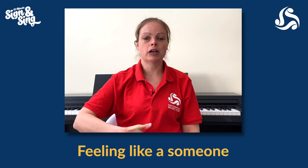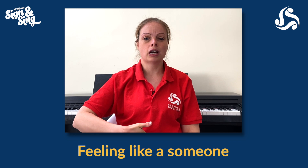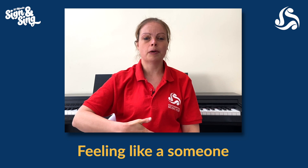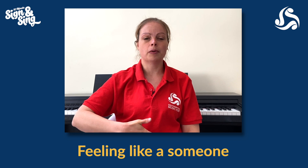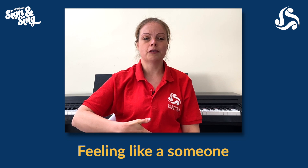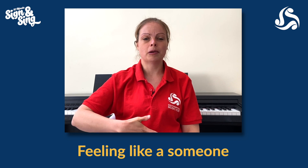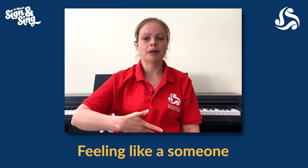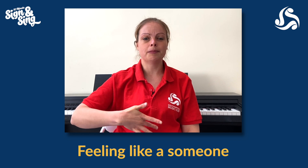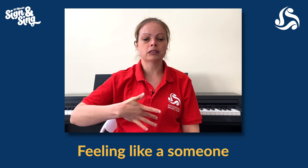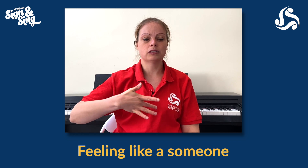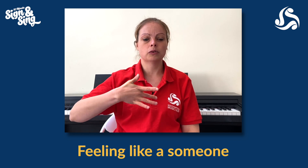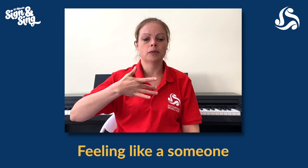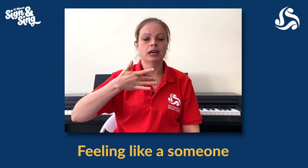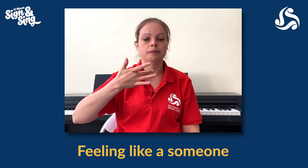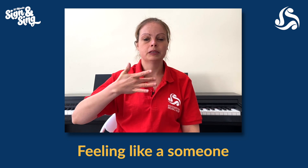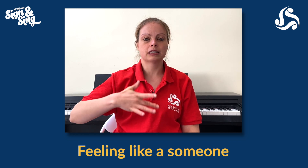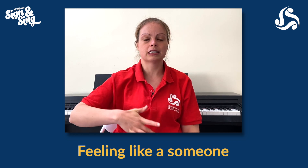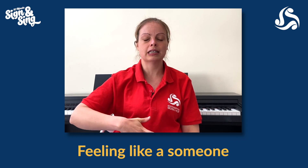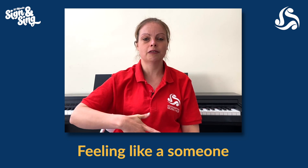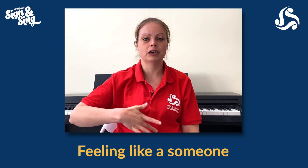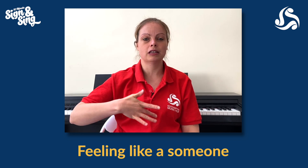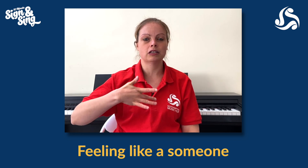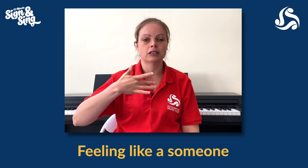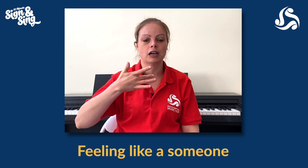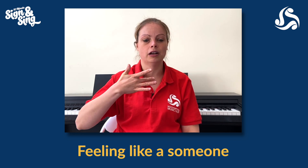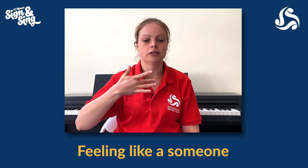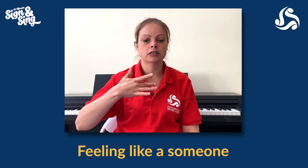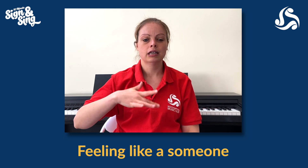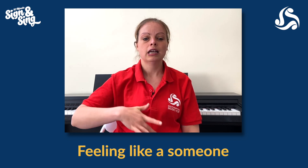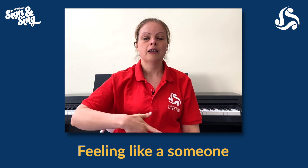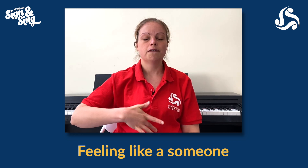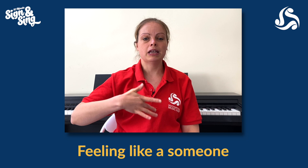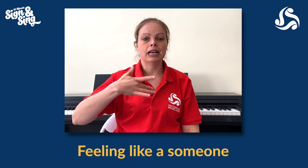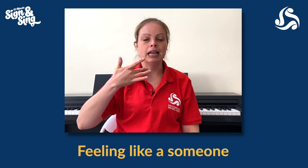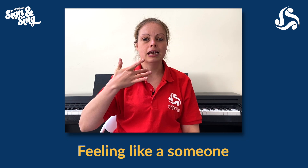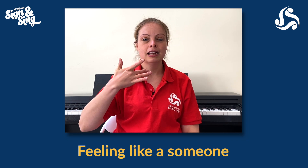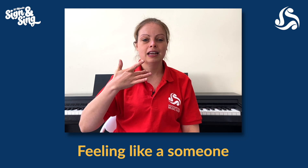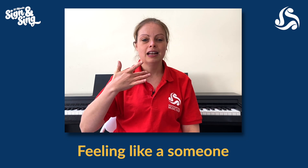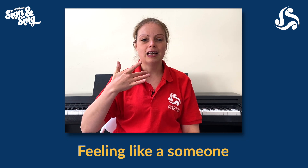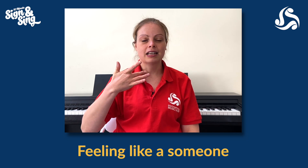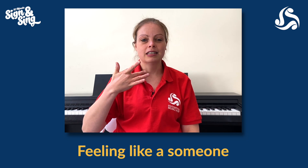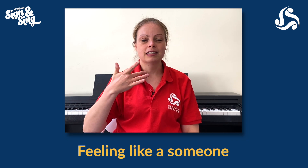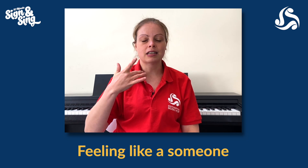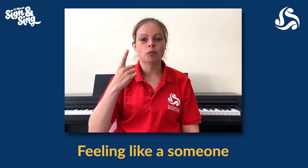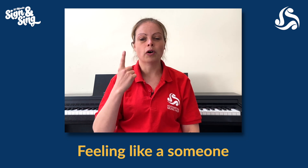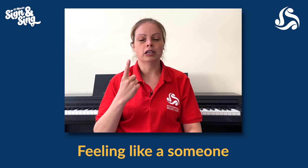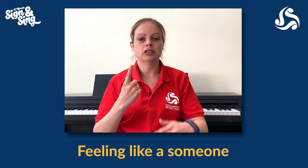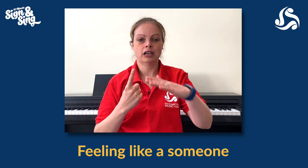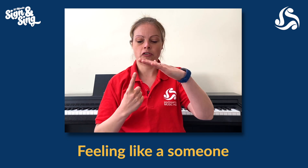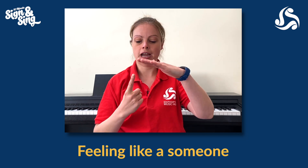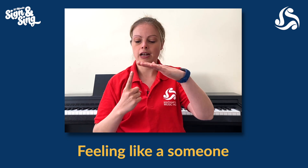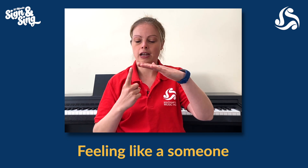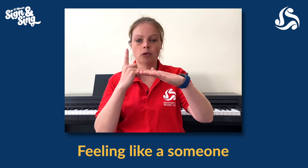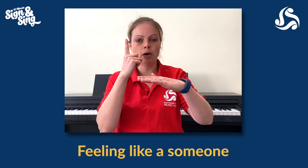when we run it up our body from our belly button all the way up, it's our second finger that touches our clothes. Feeling like a someone. And